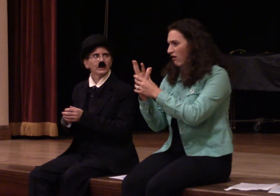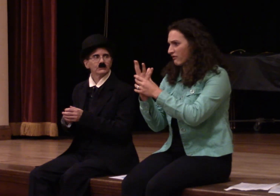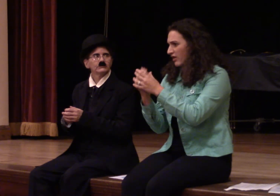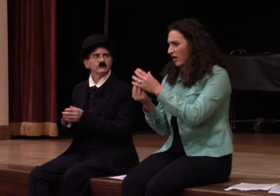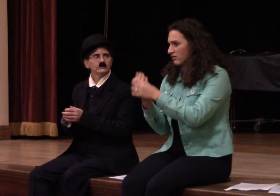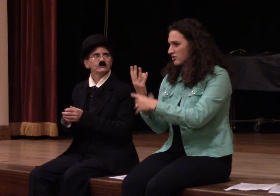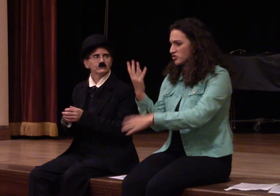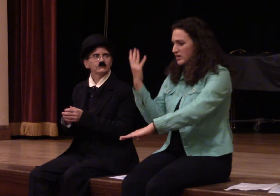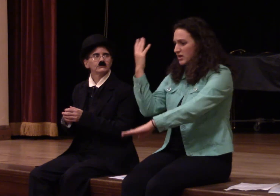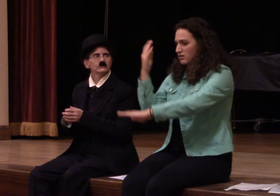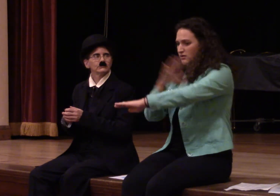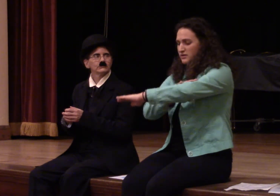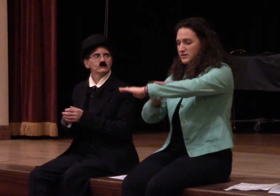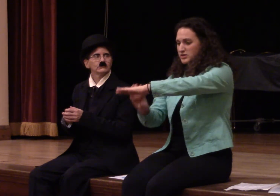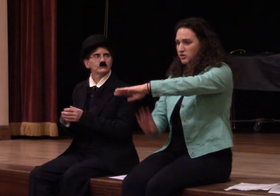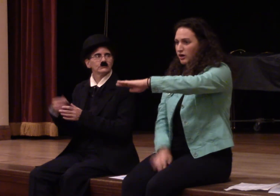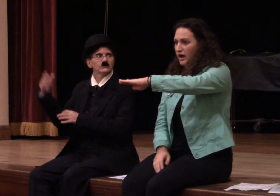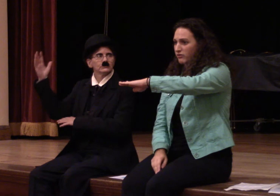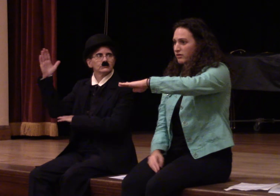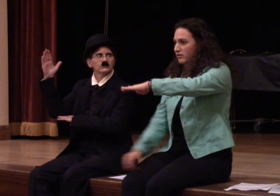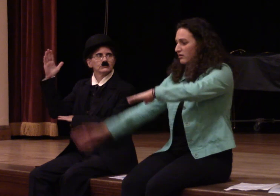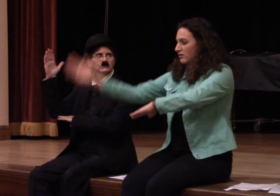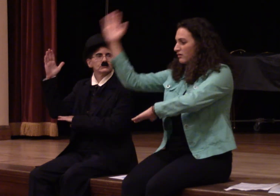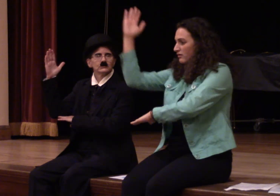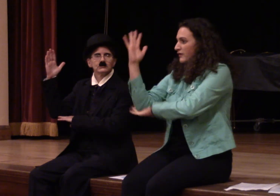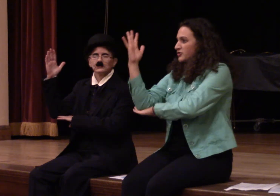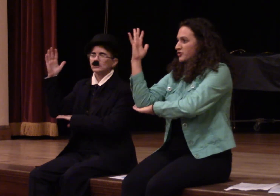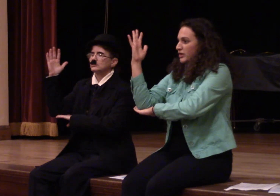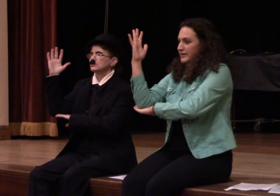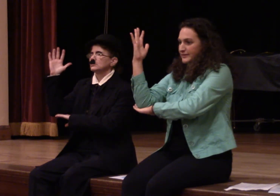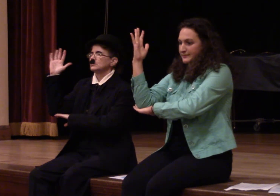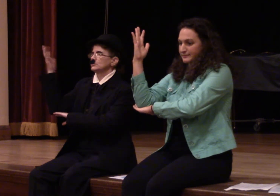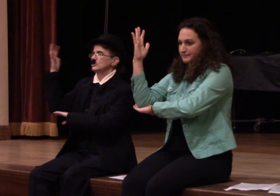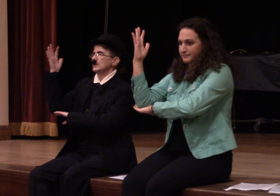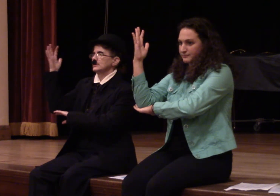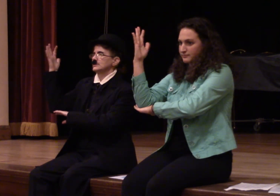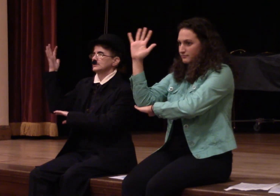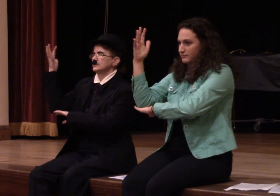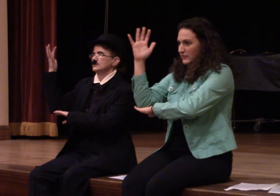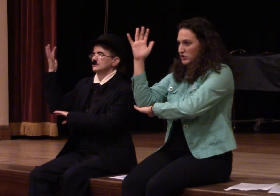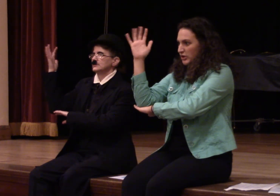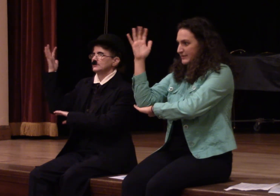that. Tree, this is your ground. Here's your tree. Tree.